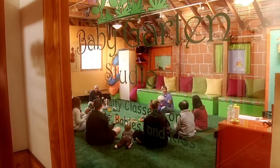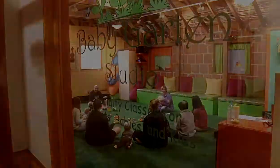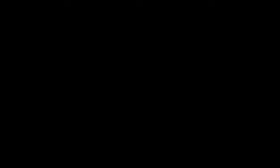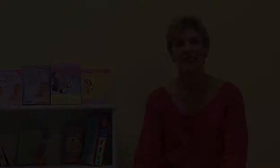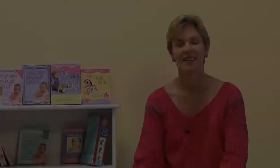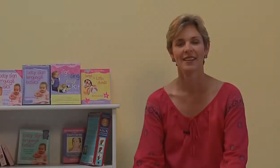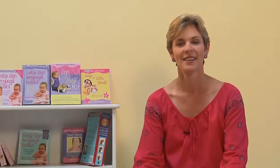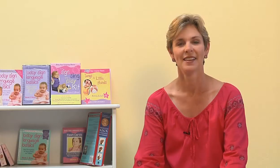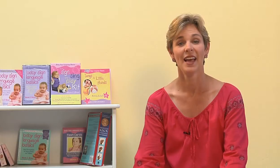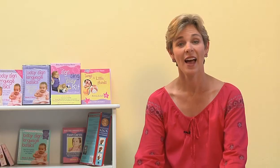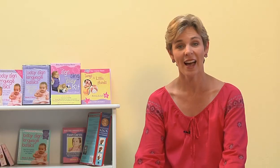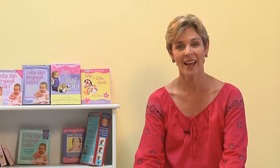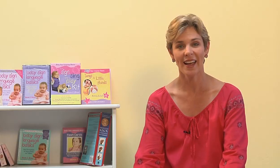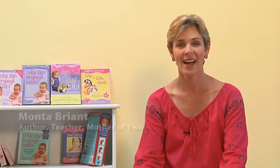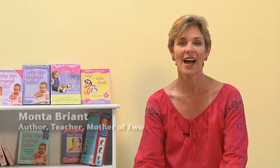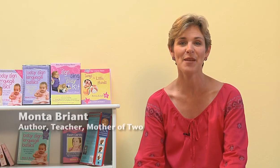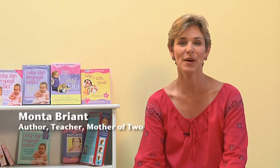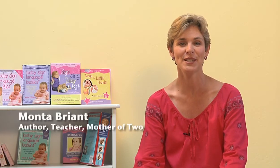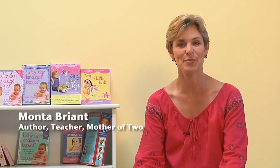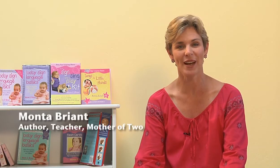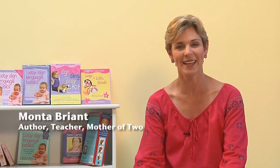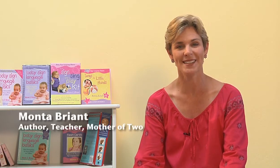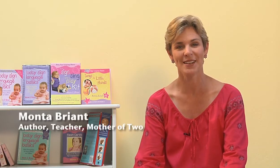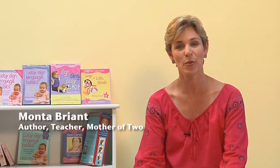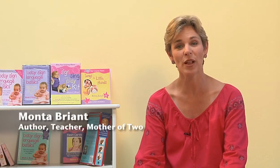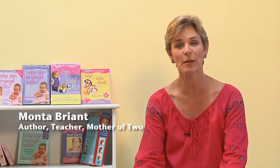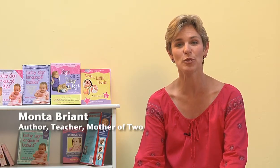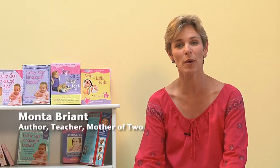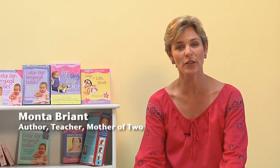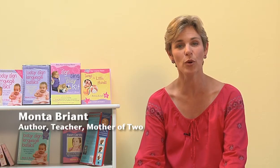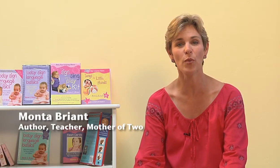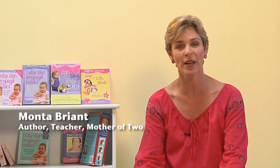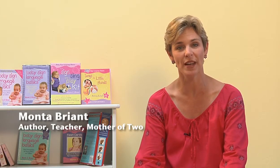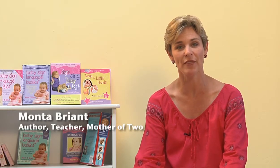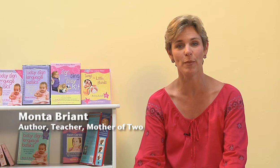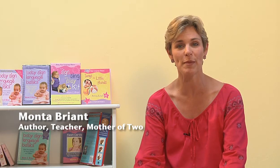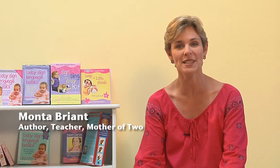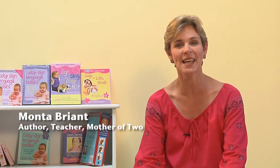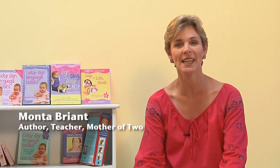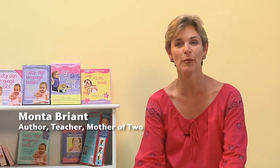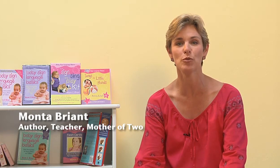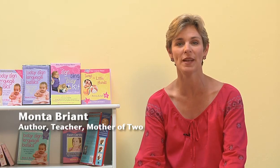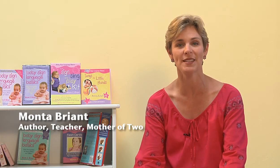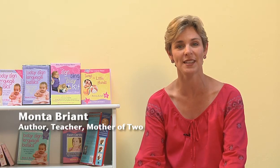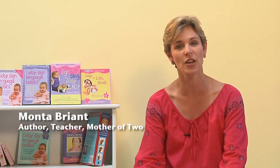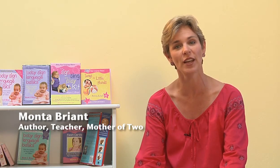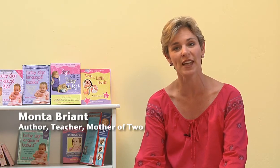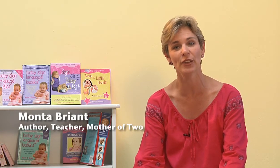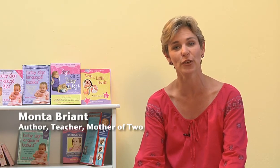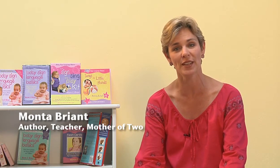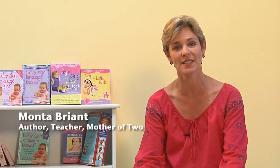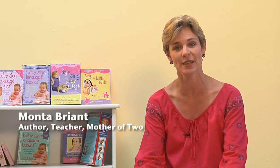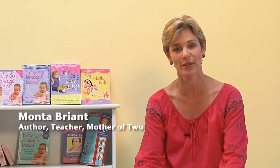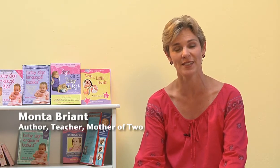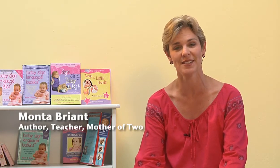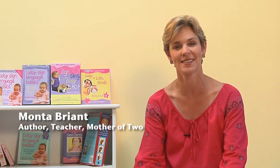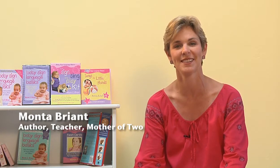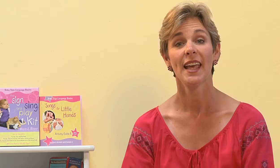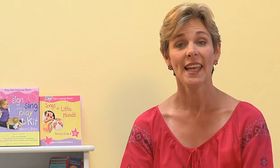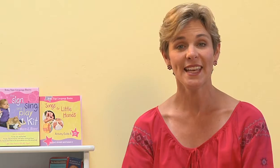family. Hi, I'm Monta Briant. Welcome to Module 1 of the Baby Sign Language Basics online learning series. Each